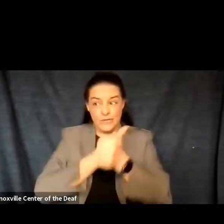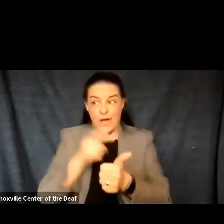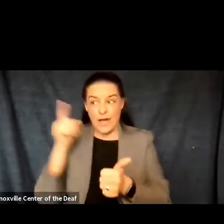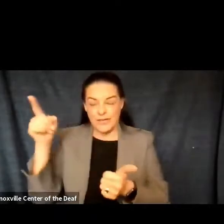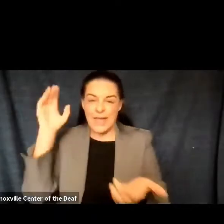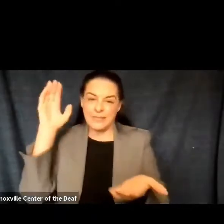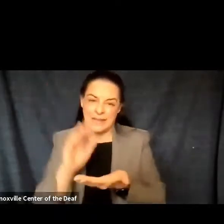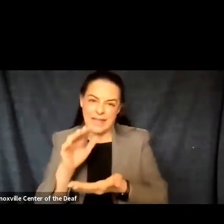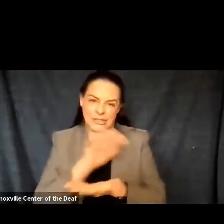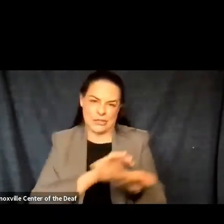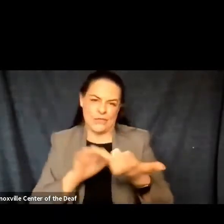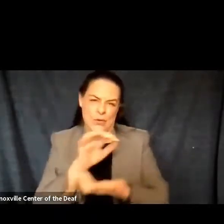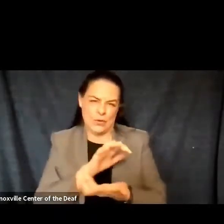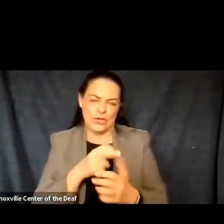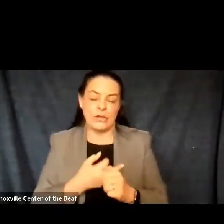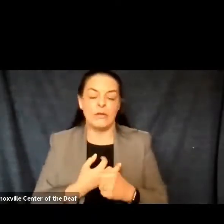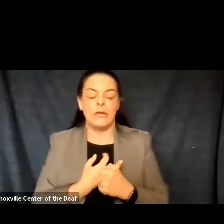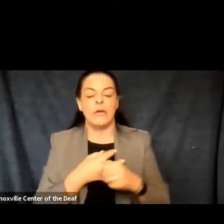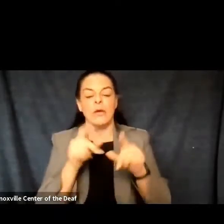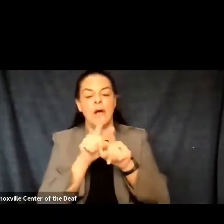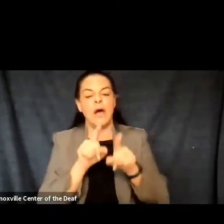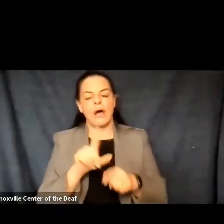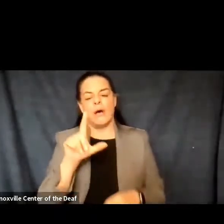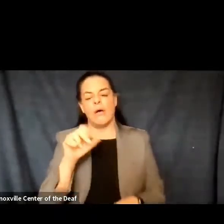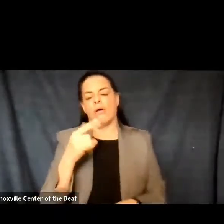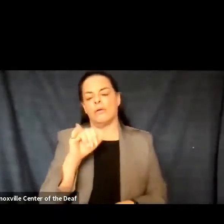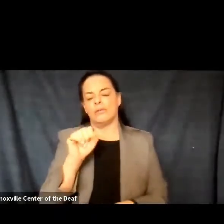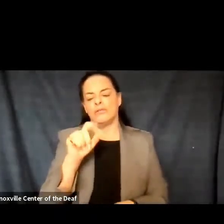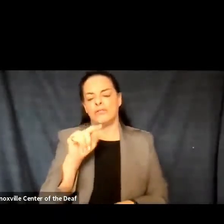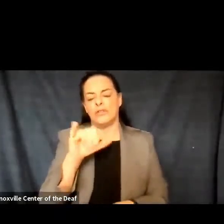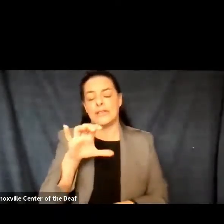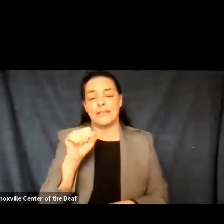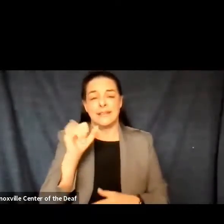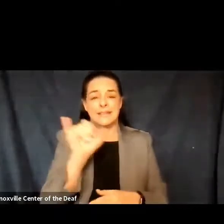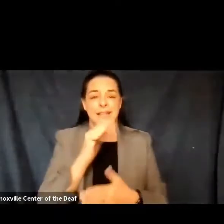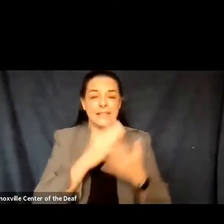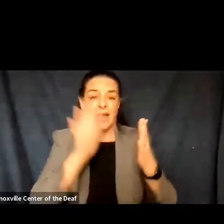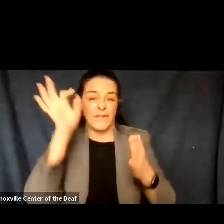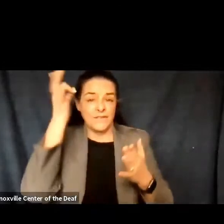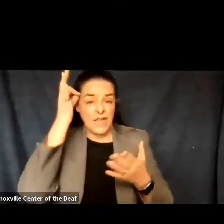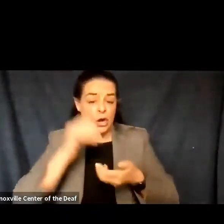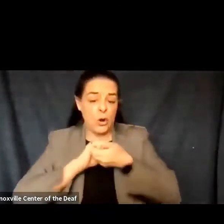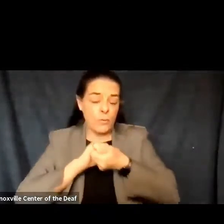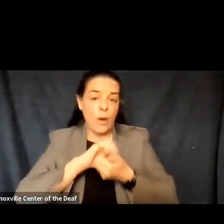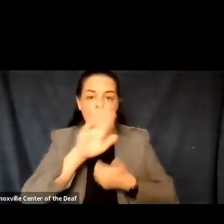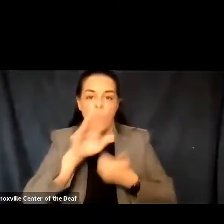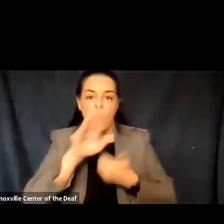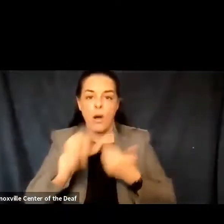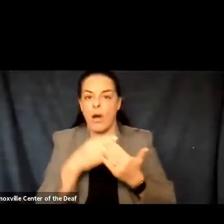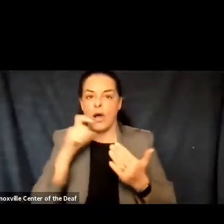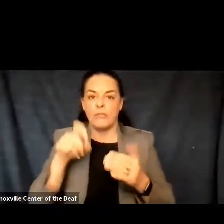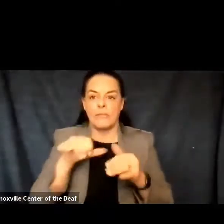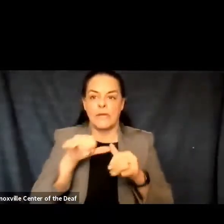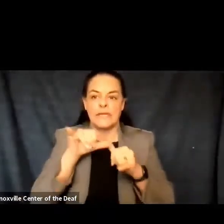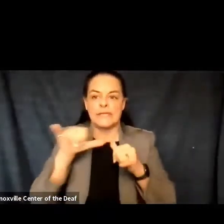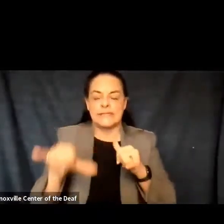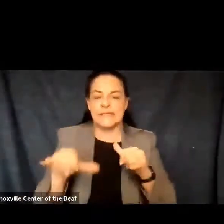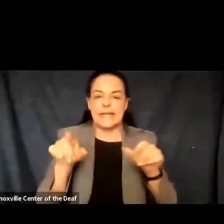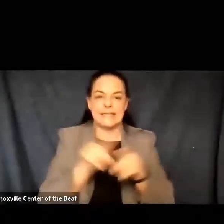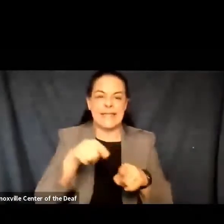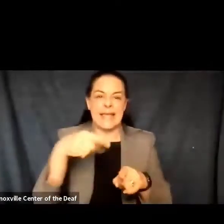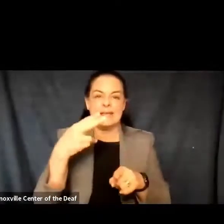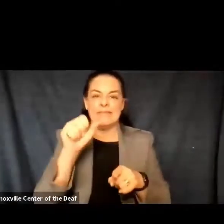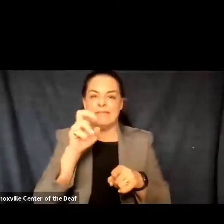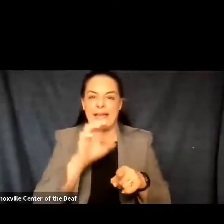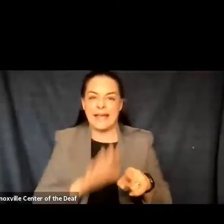them as well. There's also some logistics involved as far as some of the federal partnerships. They all have to stay in the same phase across the state as well. And so